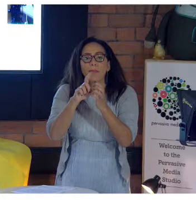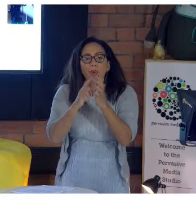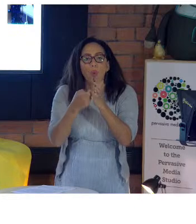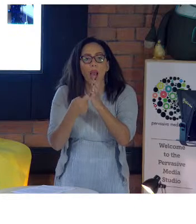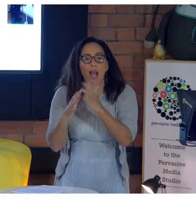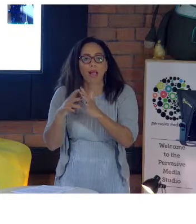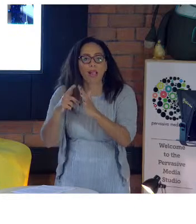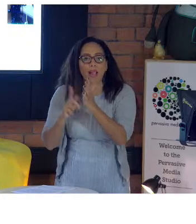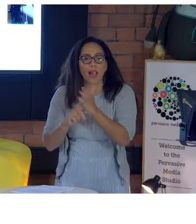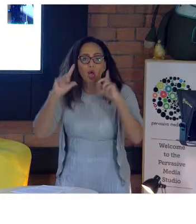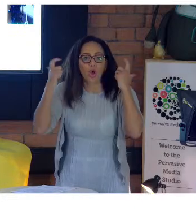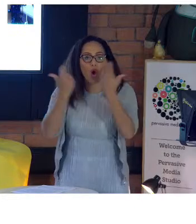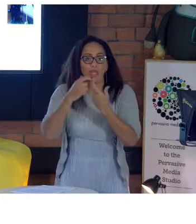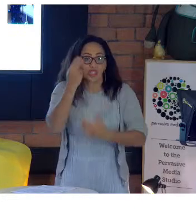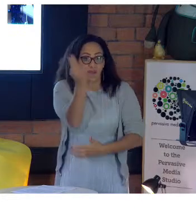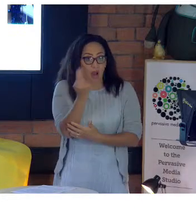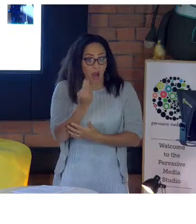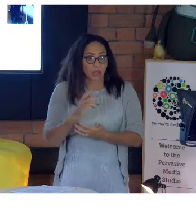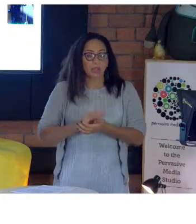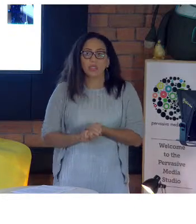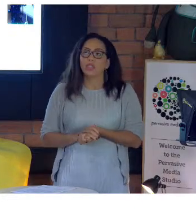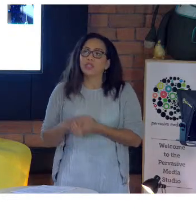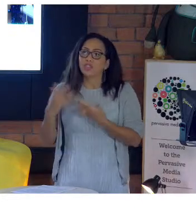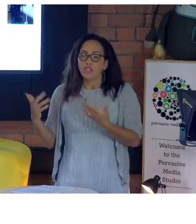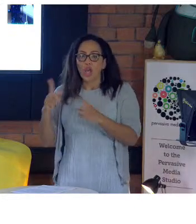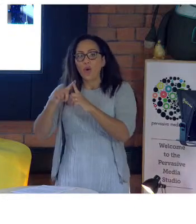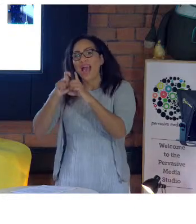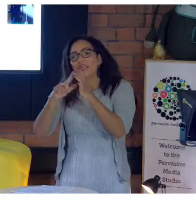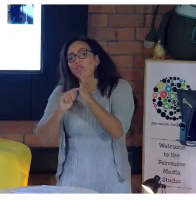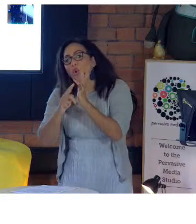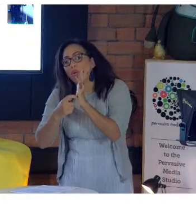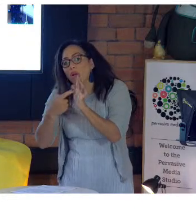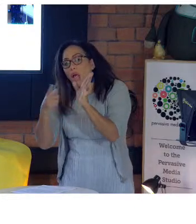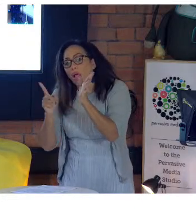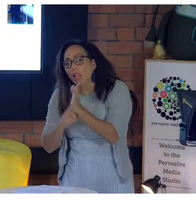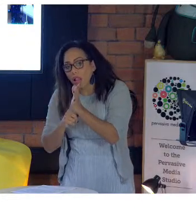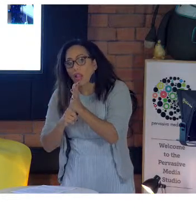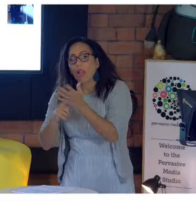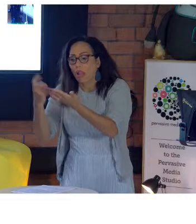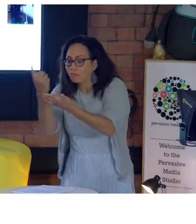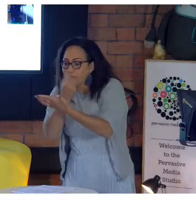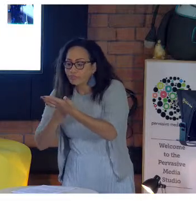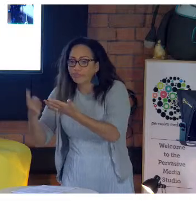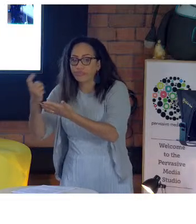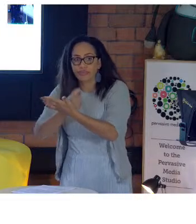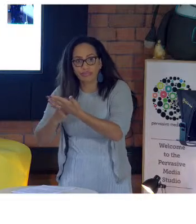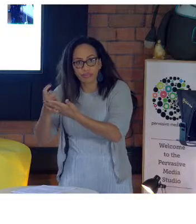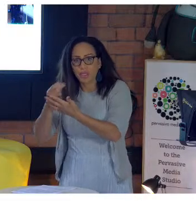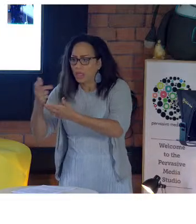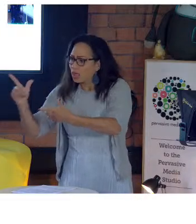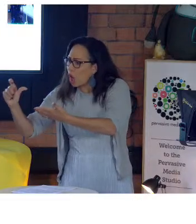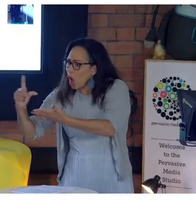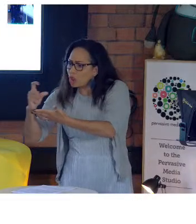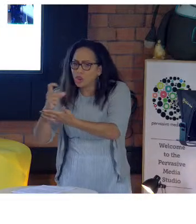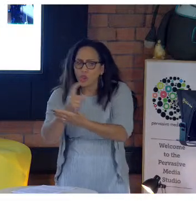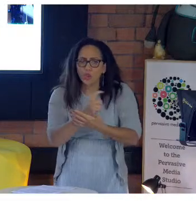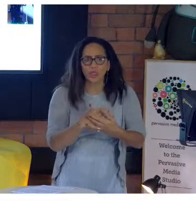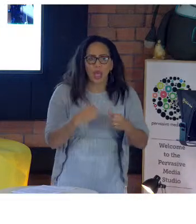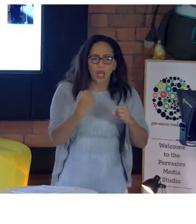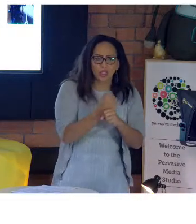So today, aside from editorial illustrations and cartoons, I work as a live illustrator for